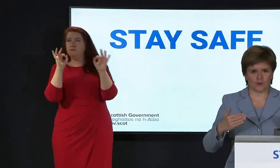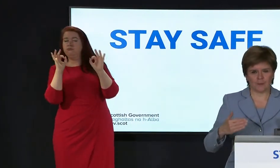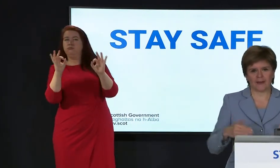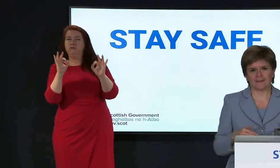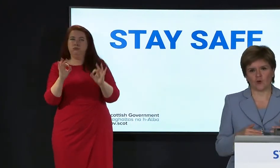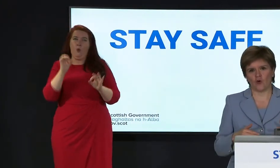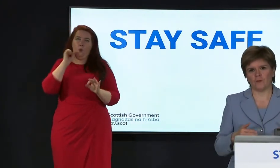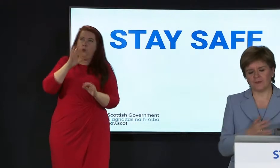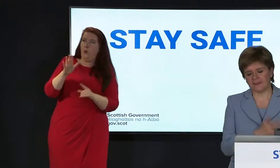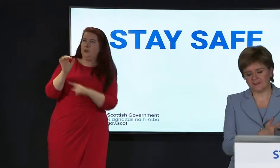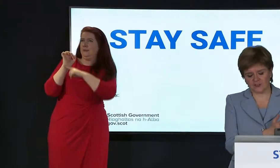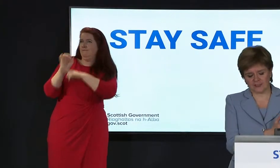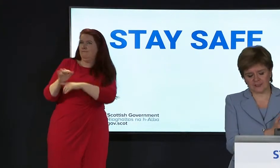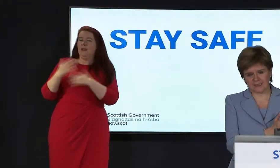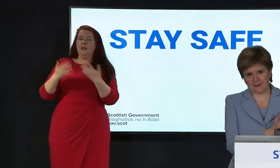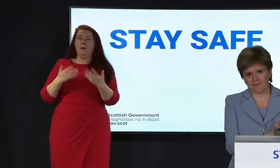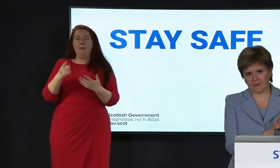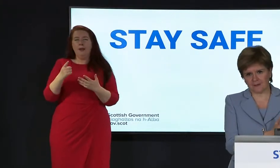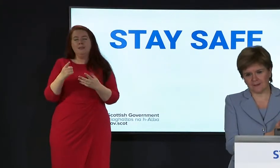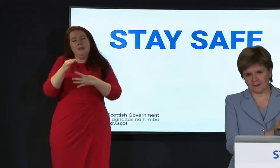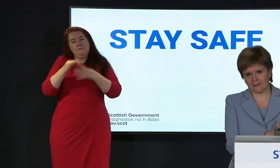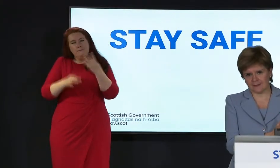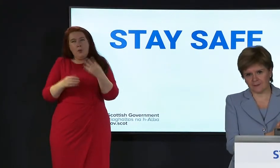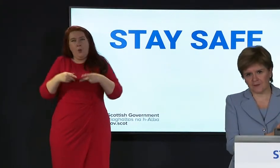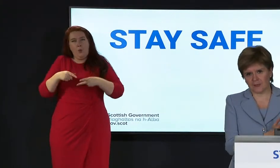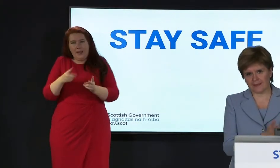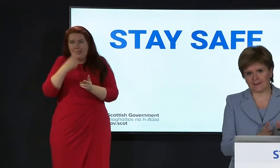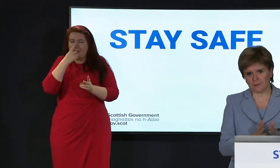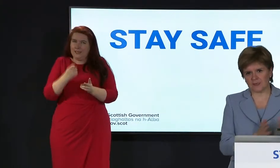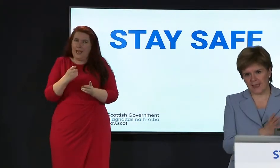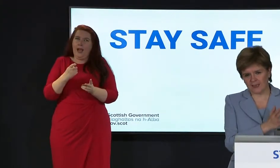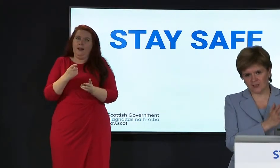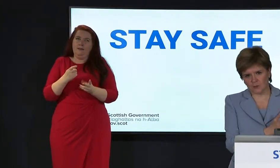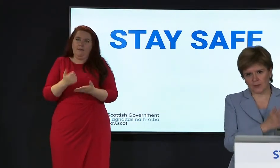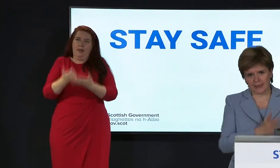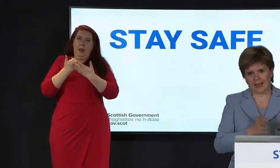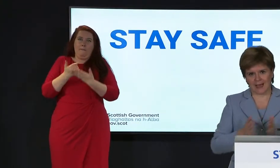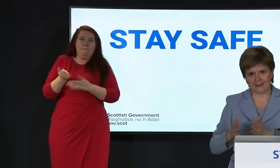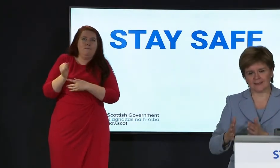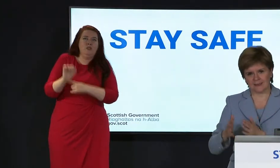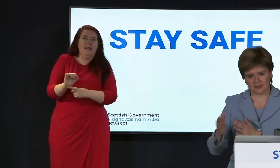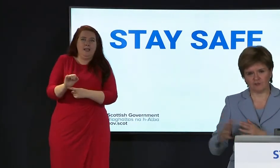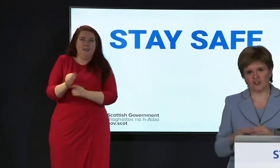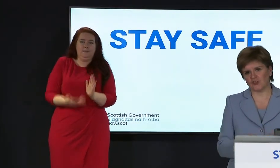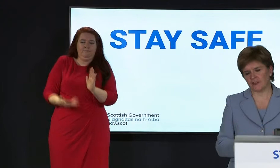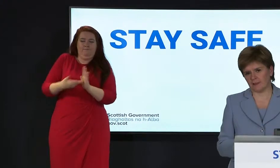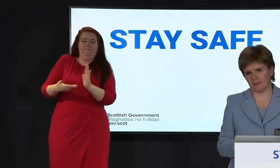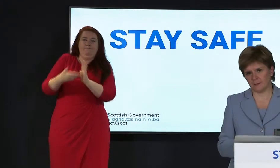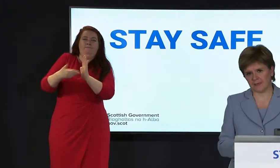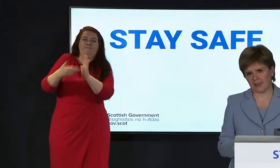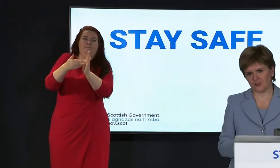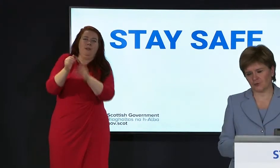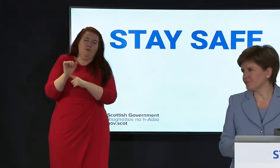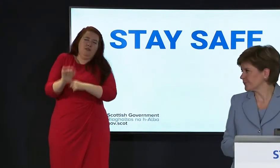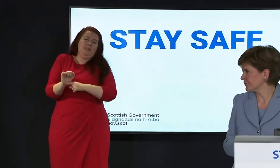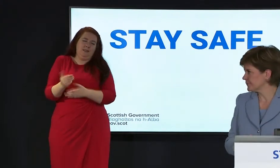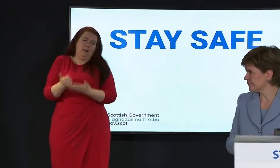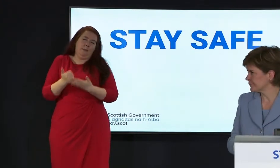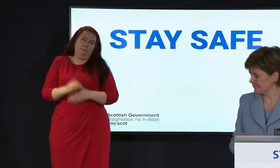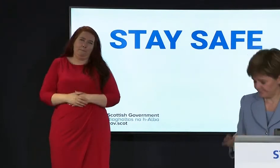get it or pass it on. But these are just different layers of protection that we can add to reduce the